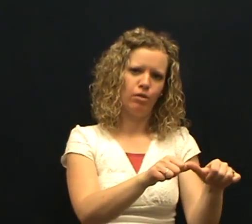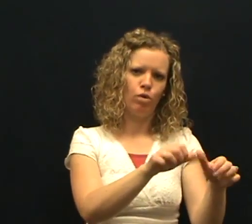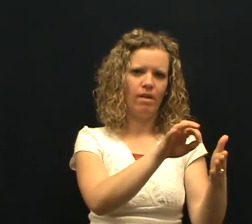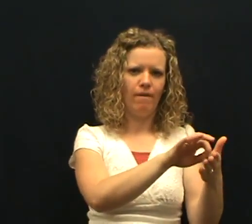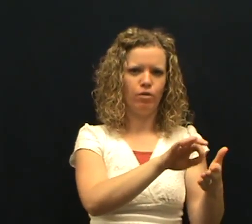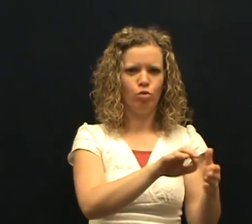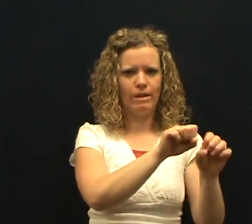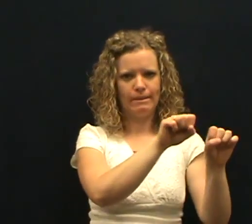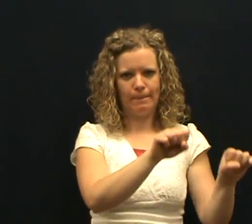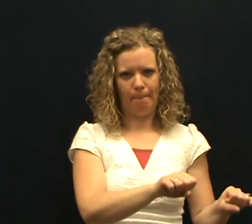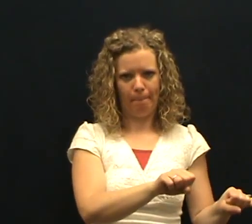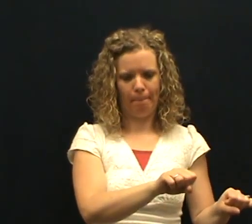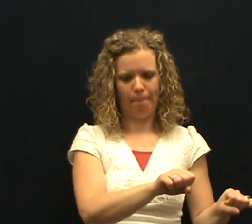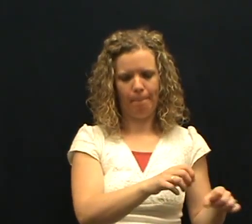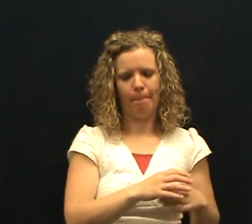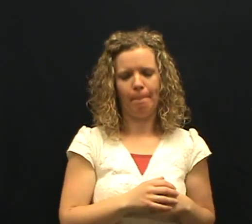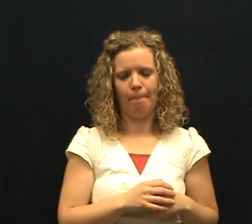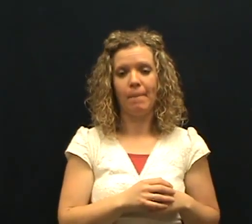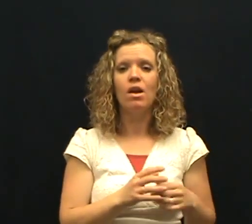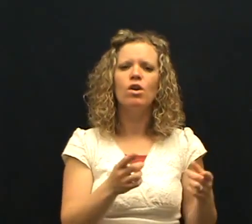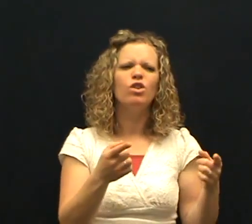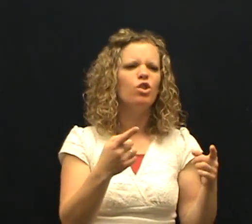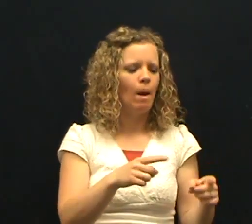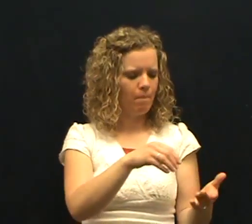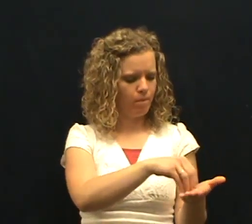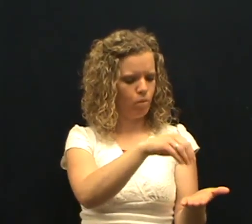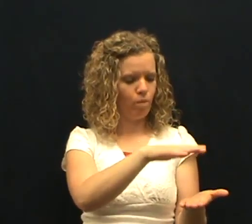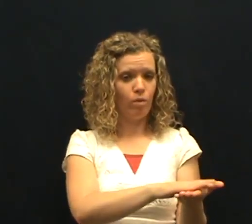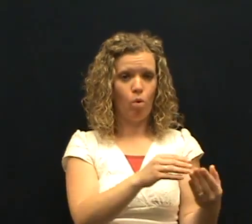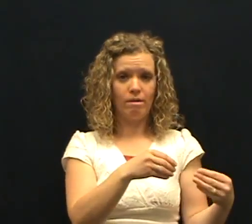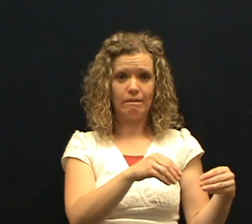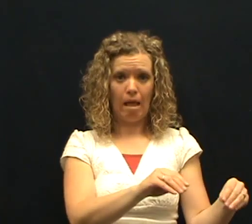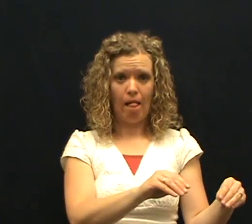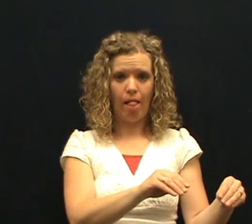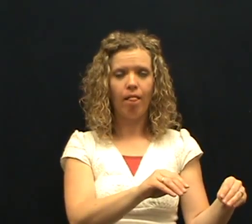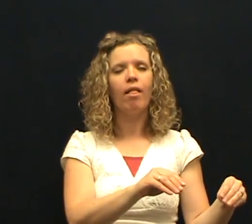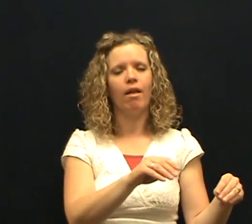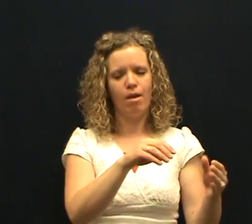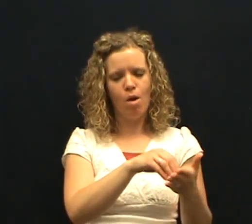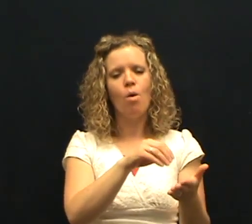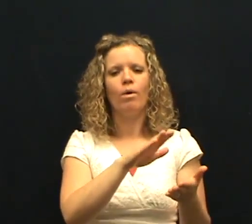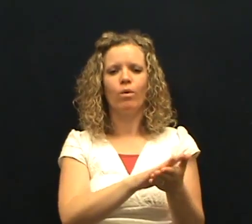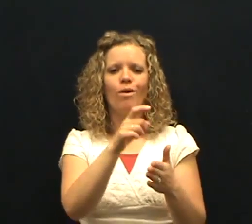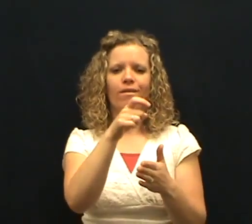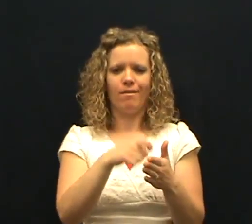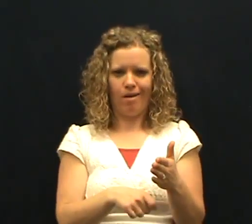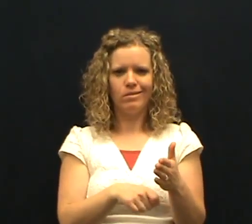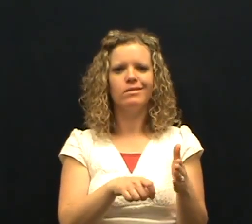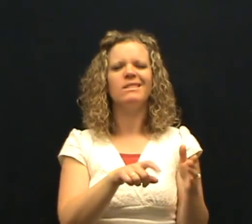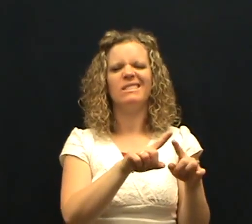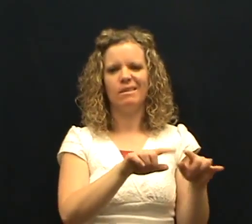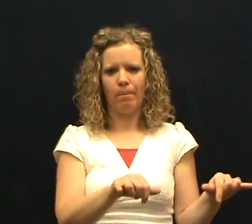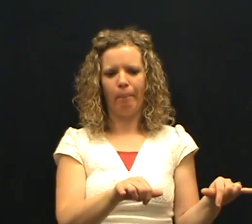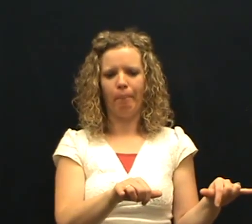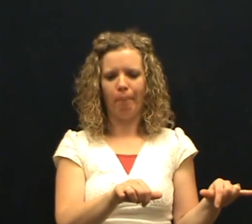is when we record a sale, we're also going to record the cost of that sale. So each of our sales we